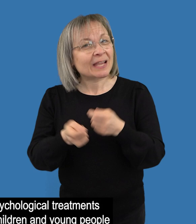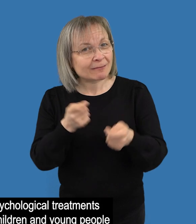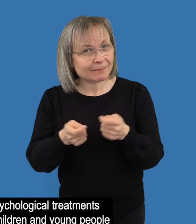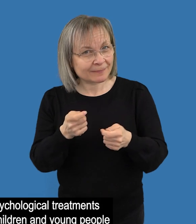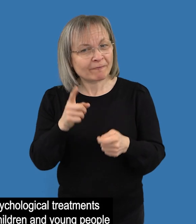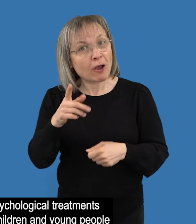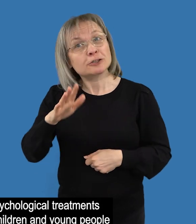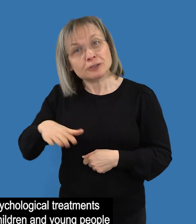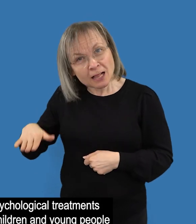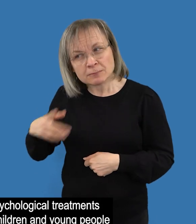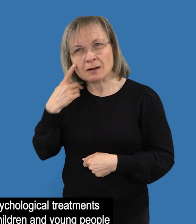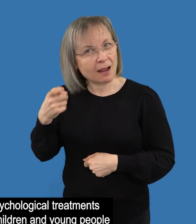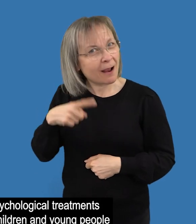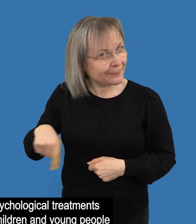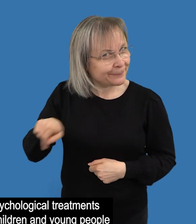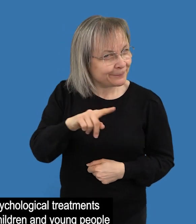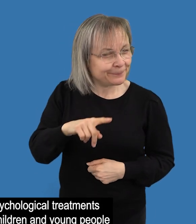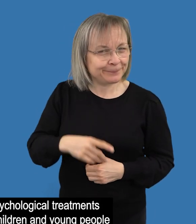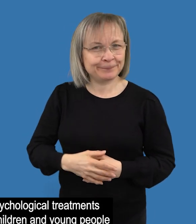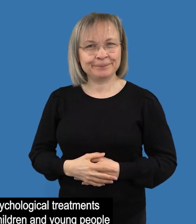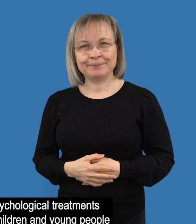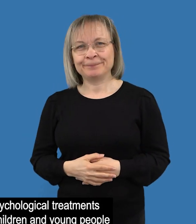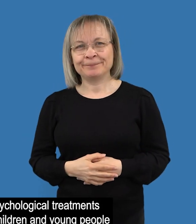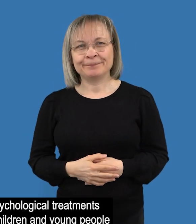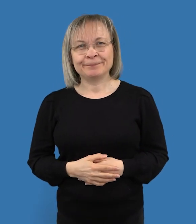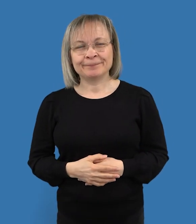Psychological treatments for children and young people.